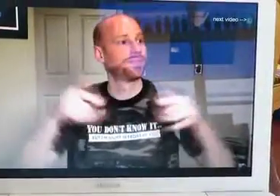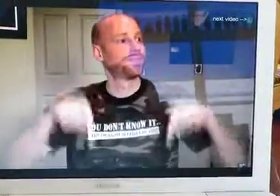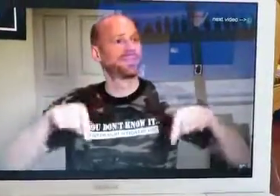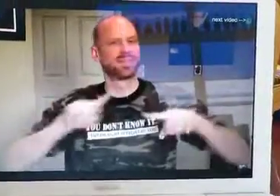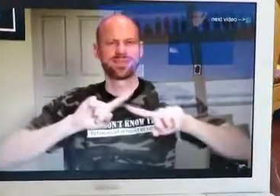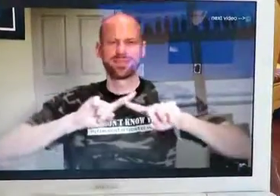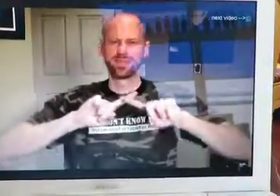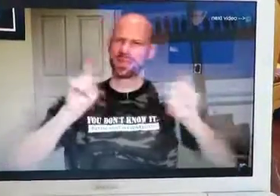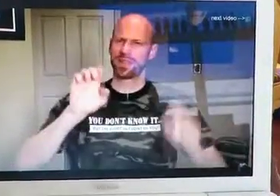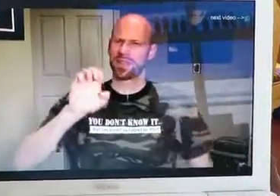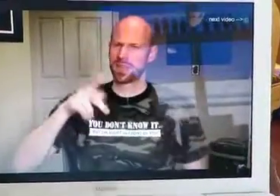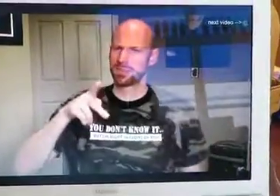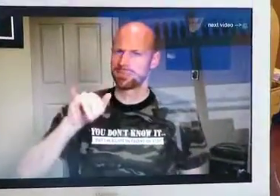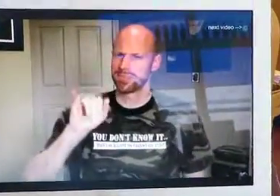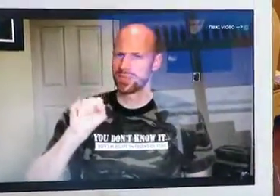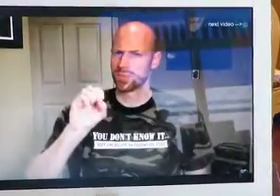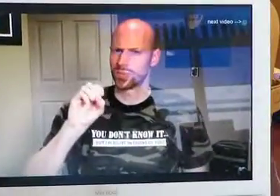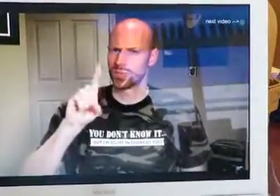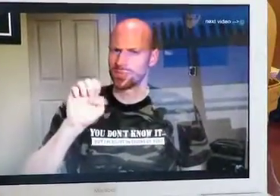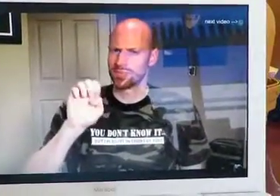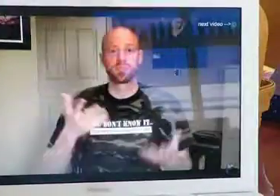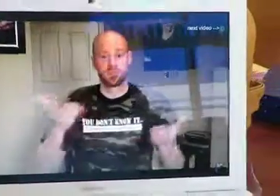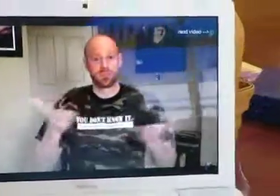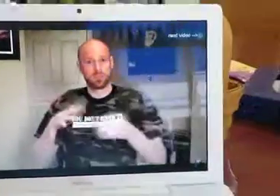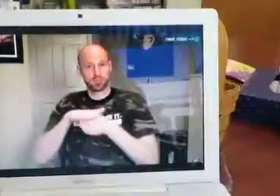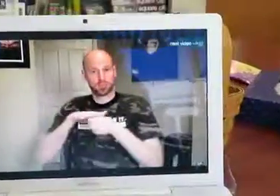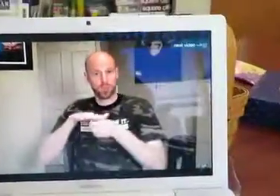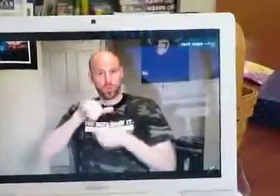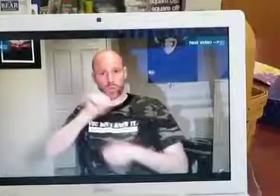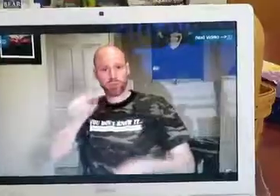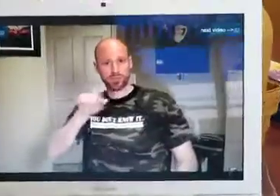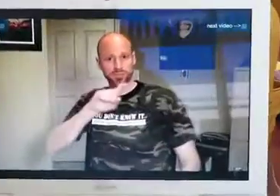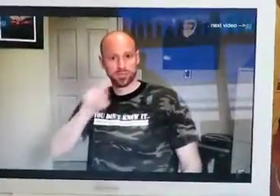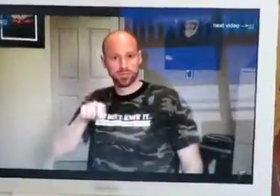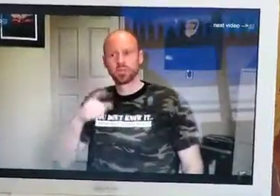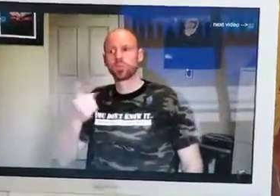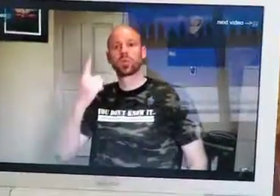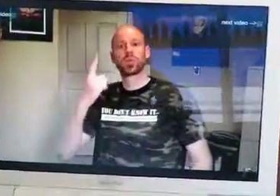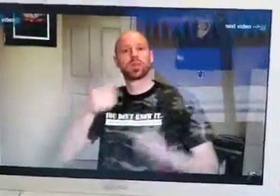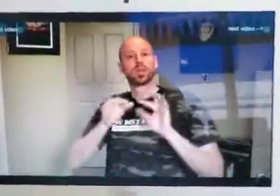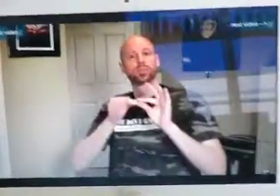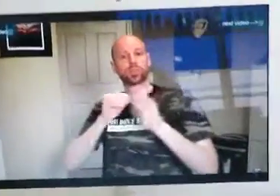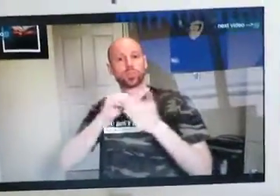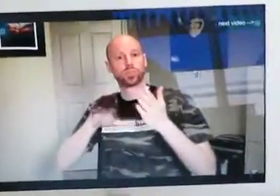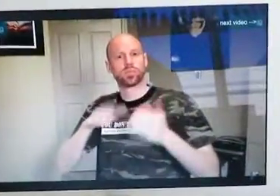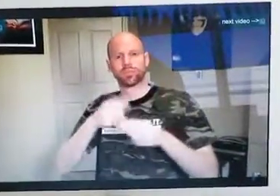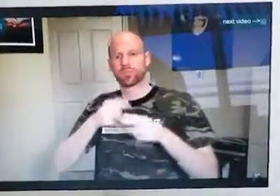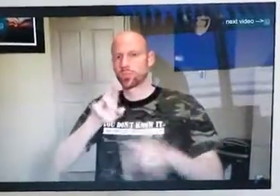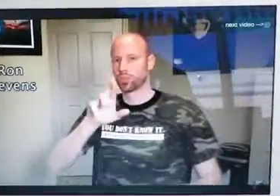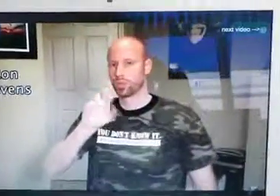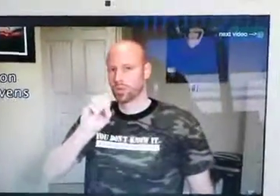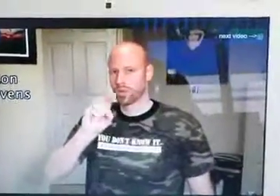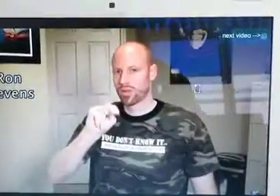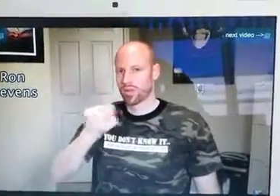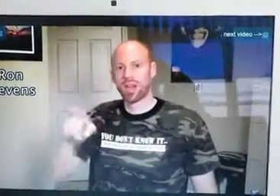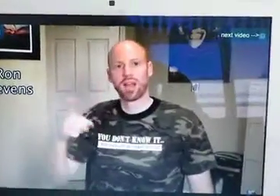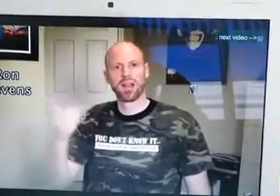Hello, welcome ASL community, but today we're going to do turn taking. We have some questions for you from